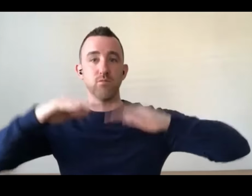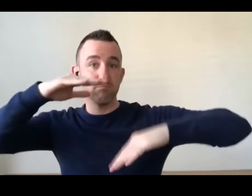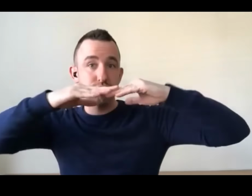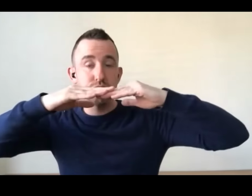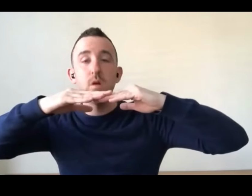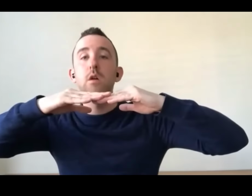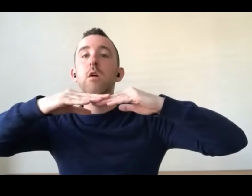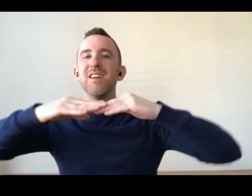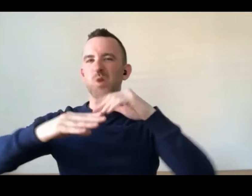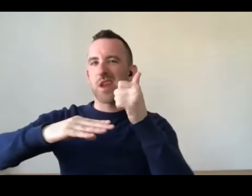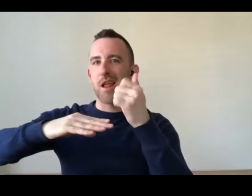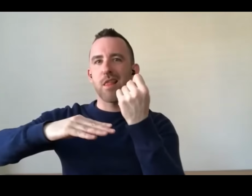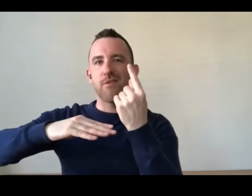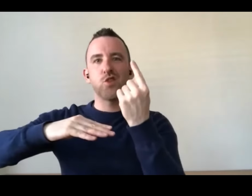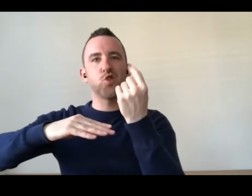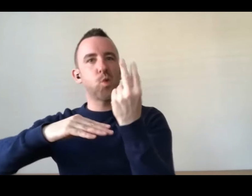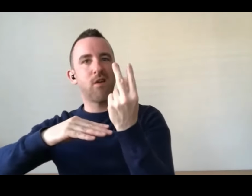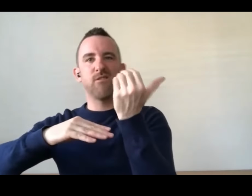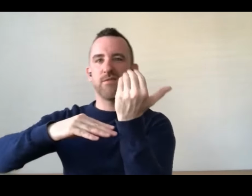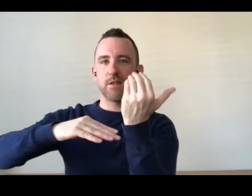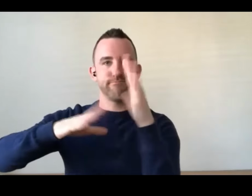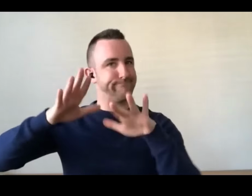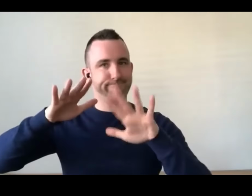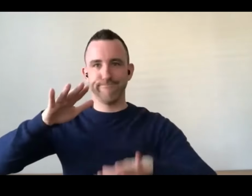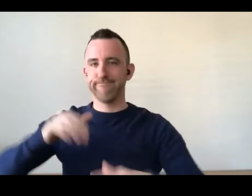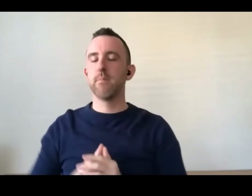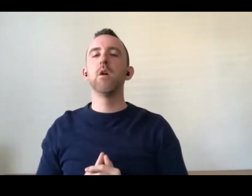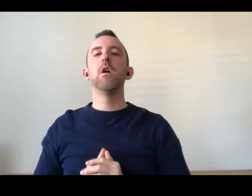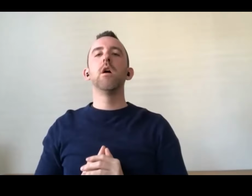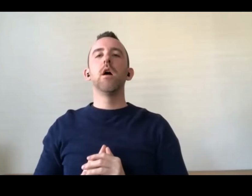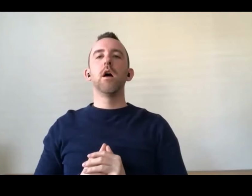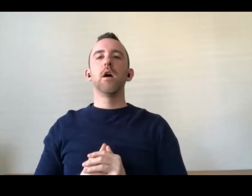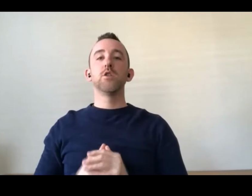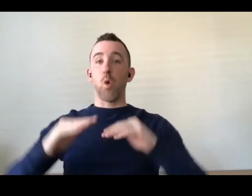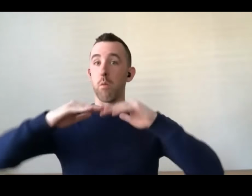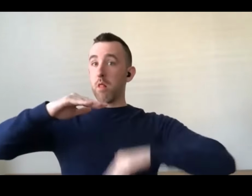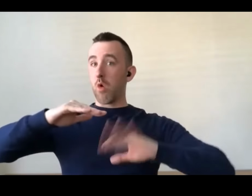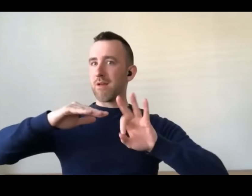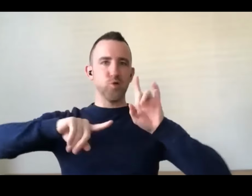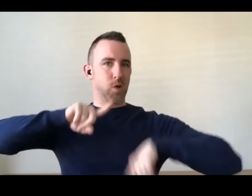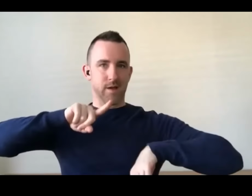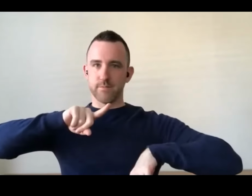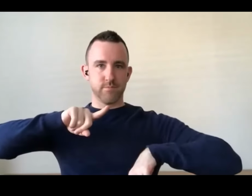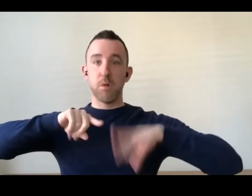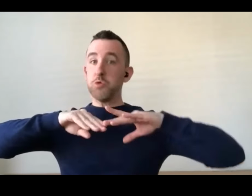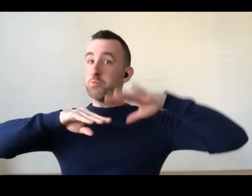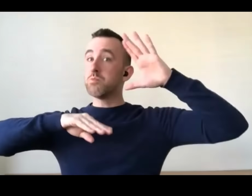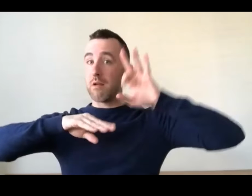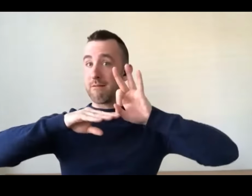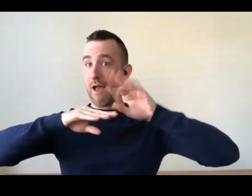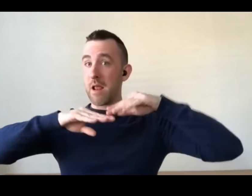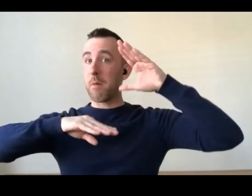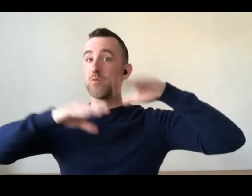10, 11, 15, etc. And you lock your team in your team settings on the website.